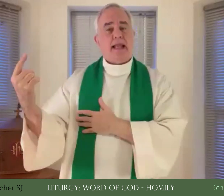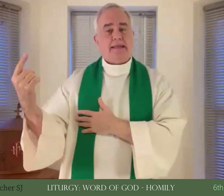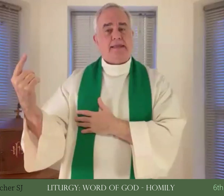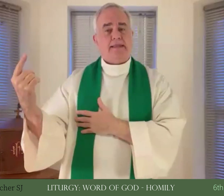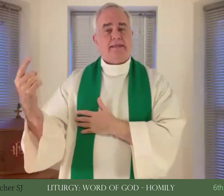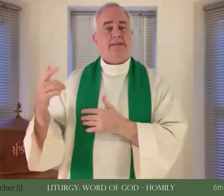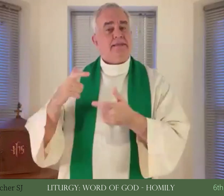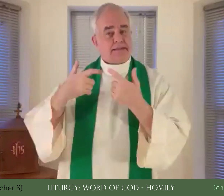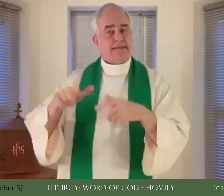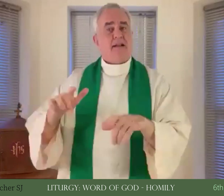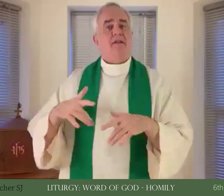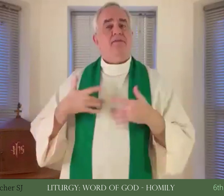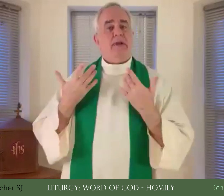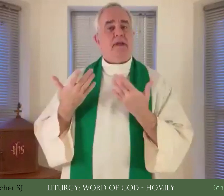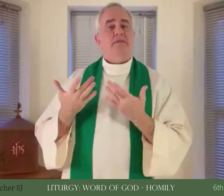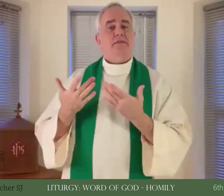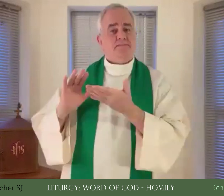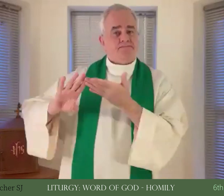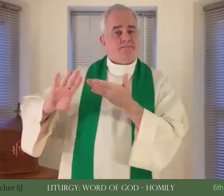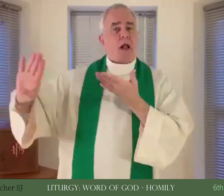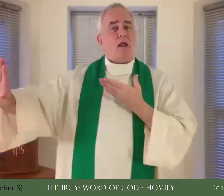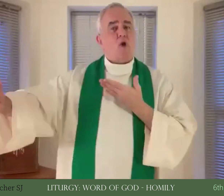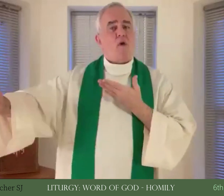isolated, still feel cut off.